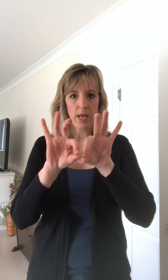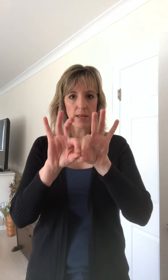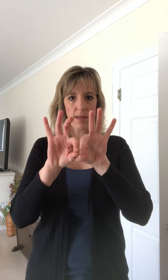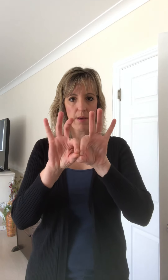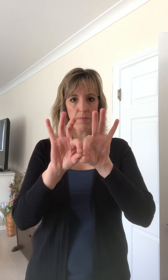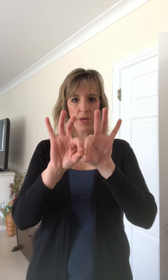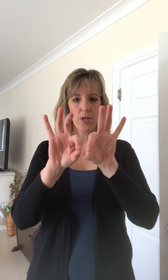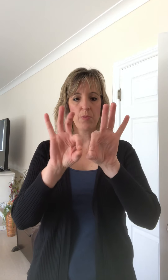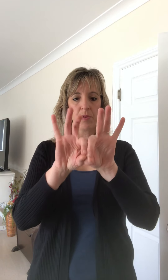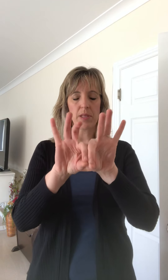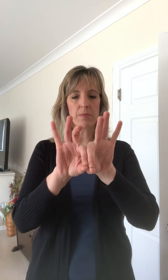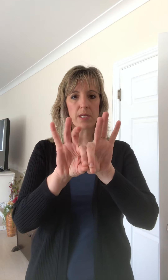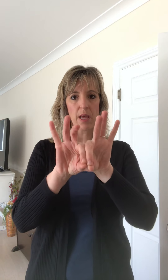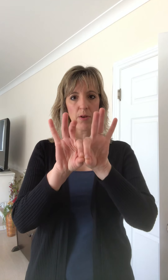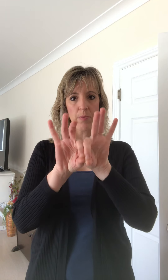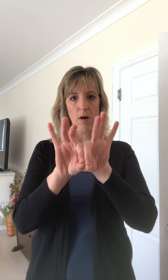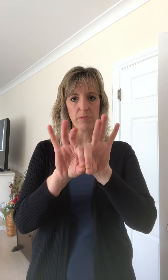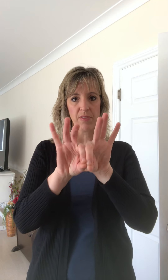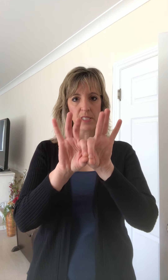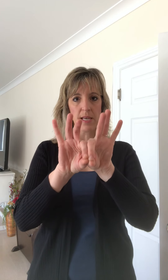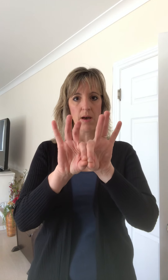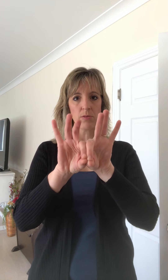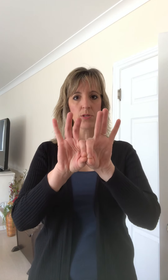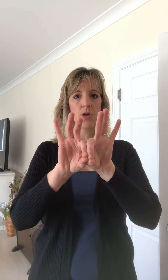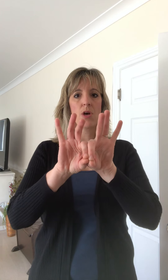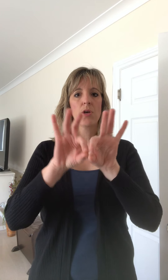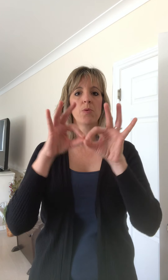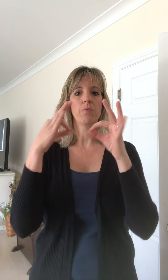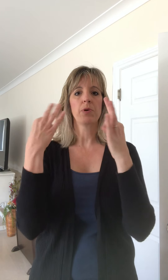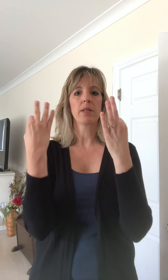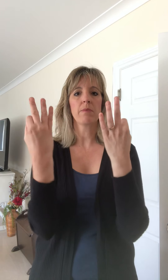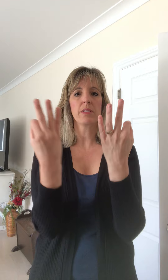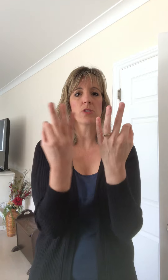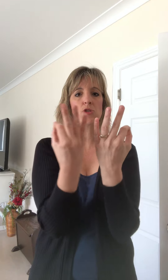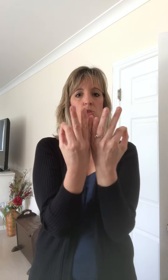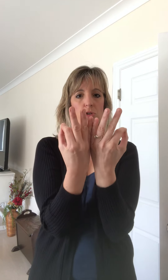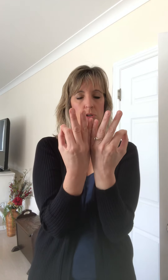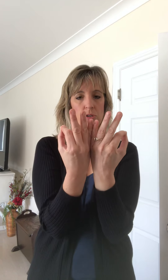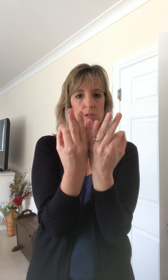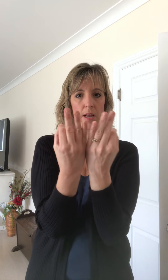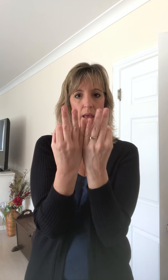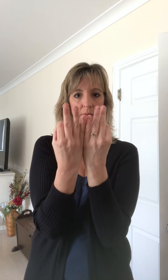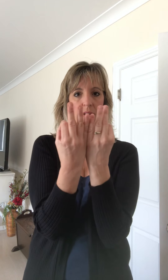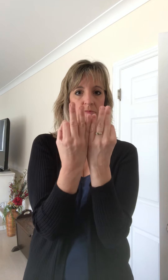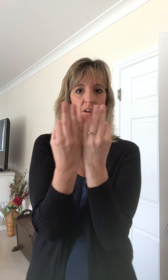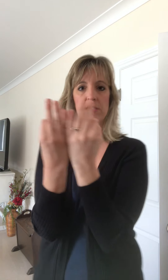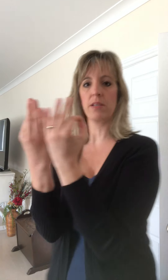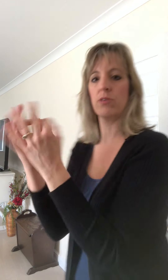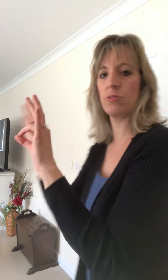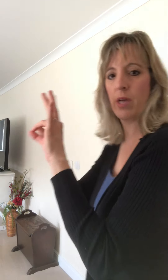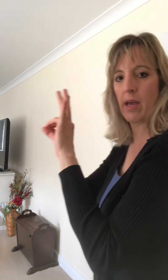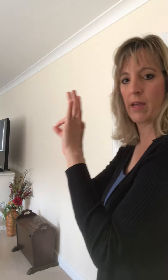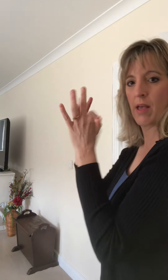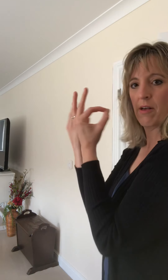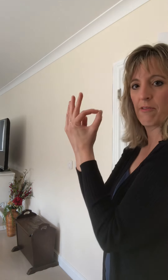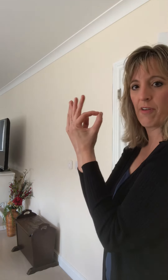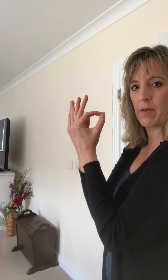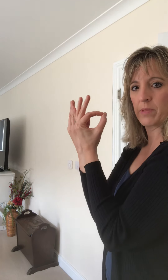take them, you put them together, palms facing out. You bring them in a circle and have them facing you, okay?